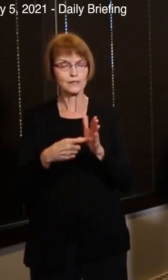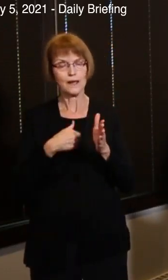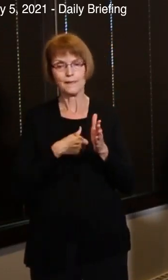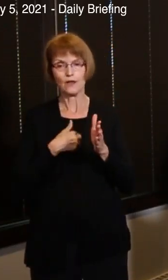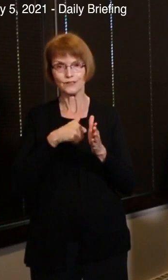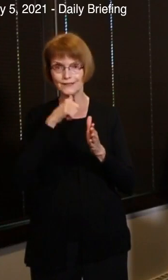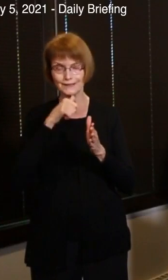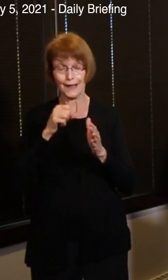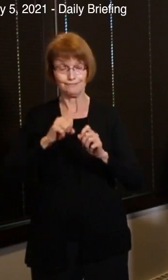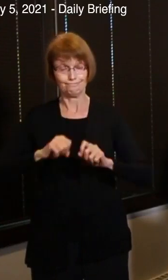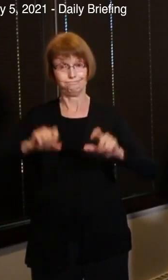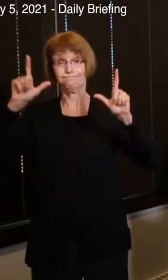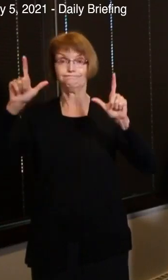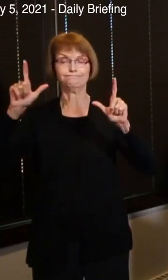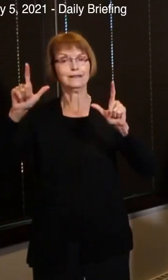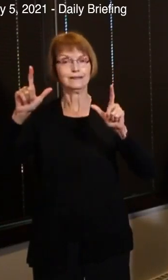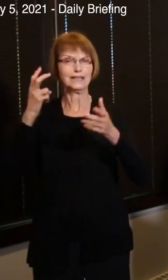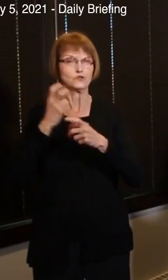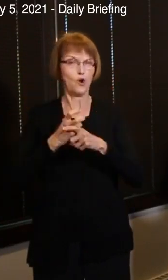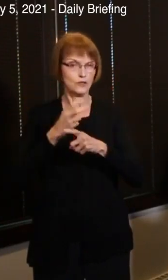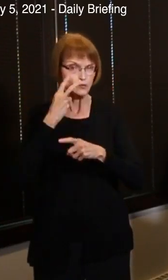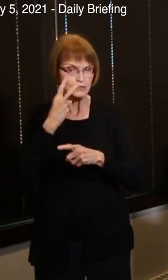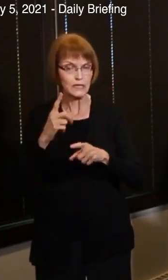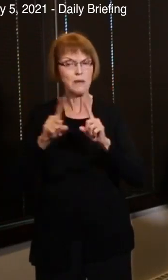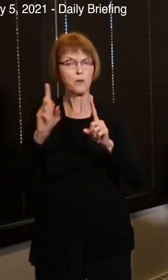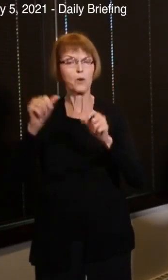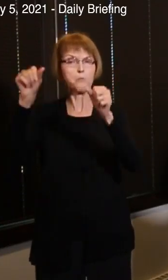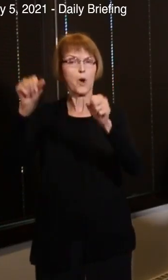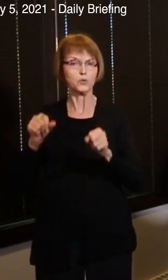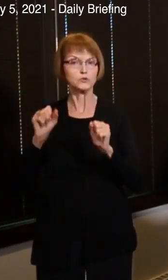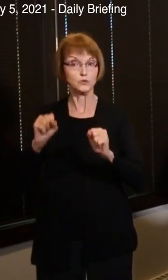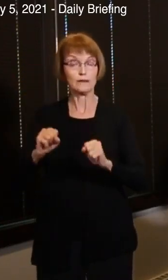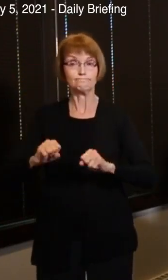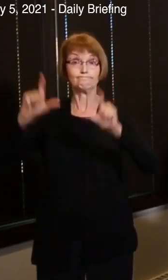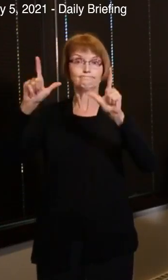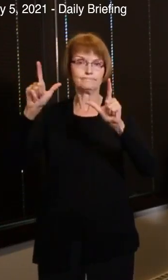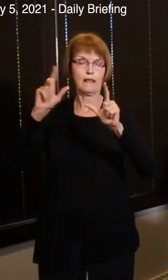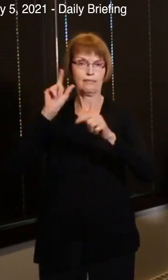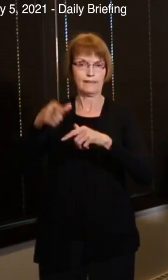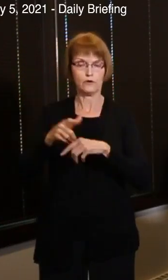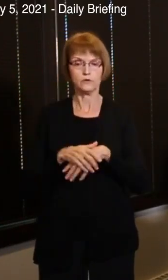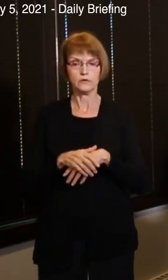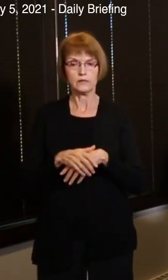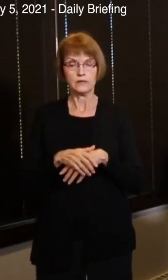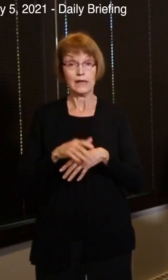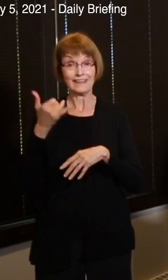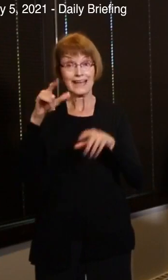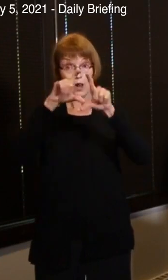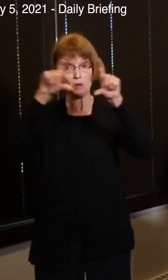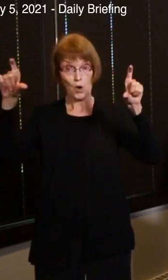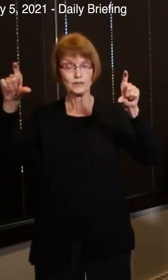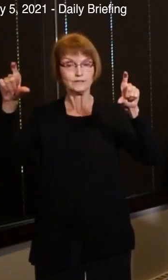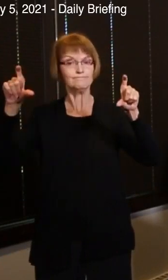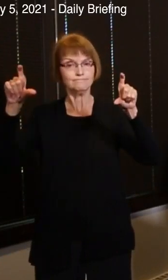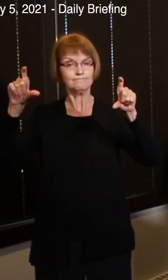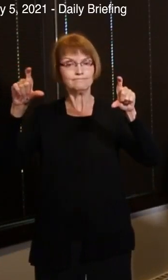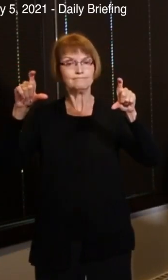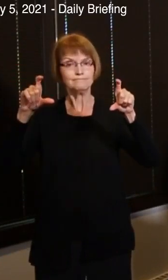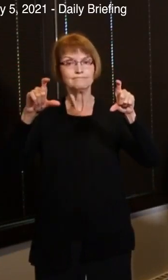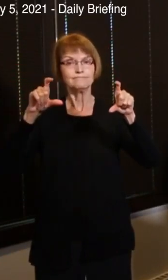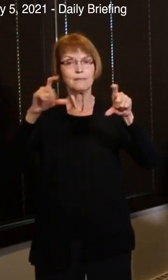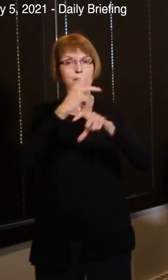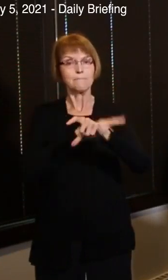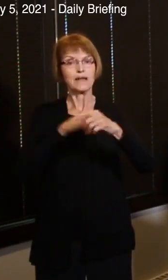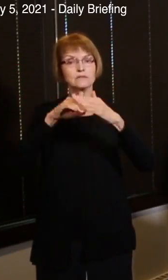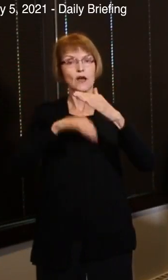big enough for everybody to see, but we'll be posting these. Now the top part is a yellow portion, which represents patients that are under